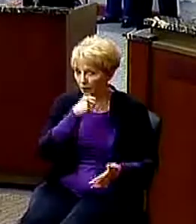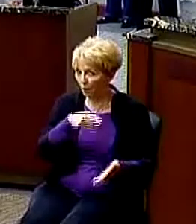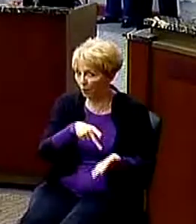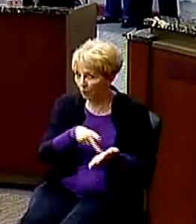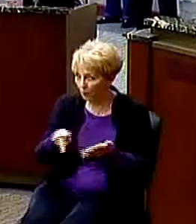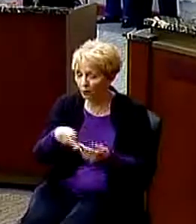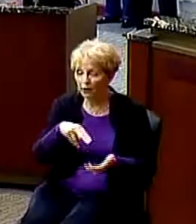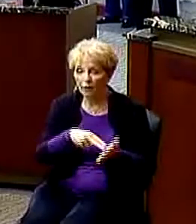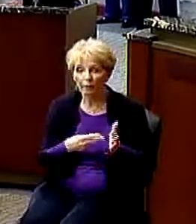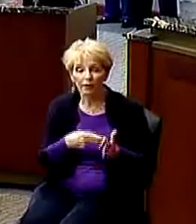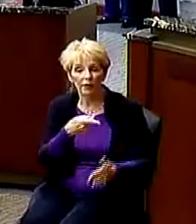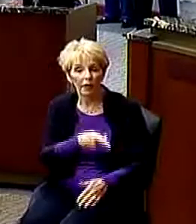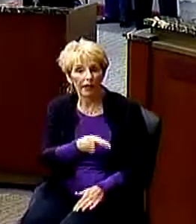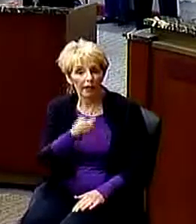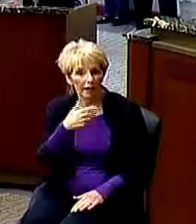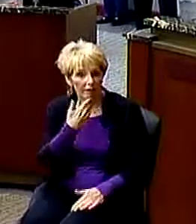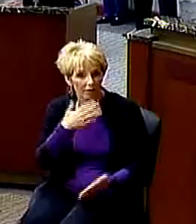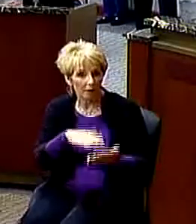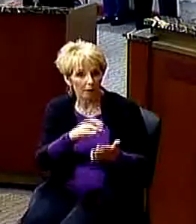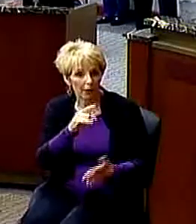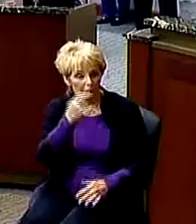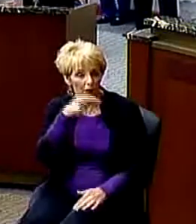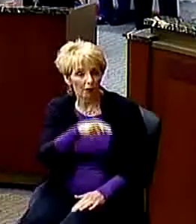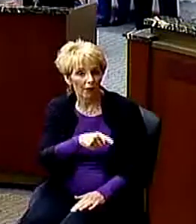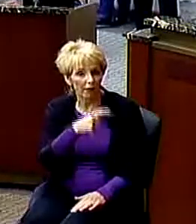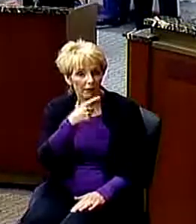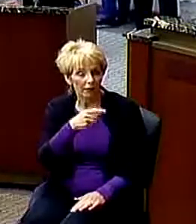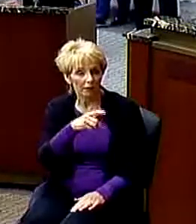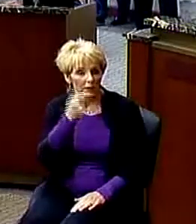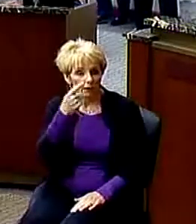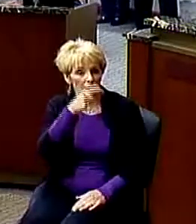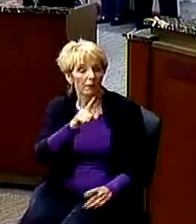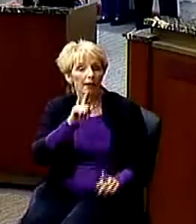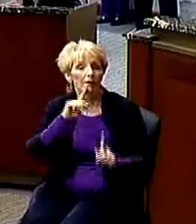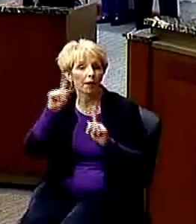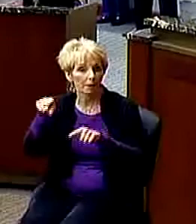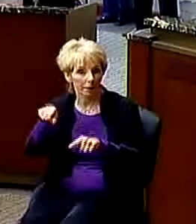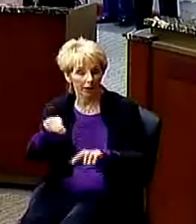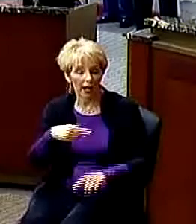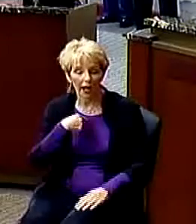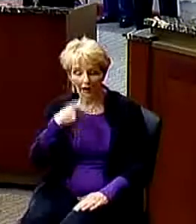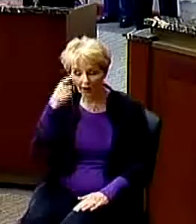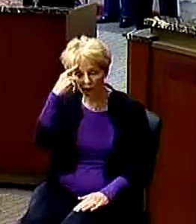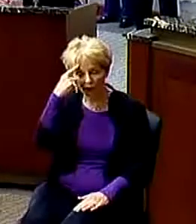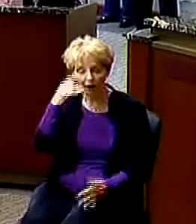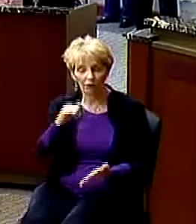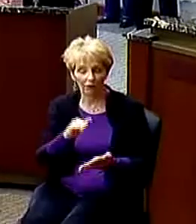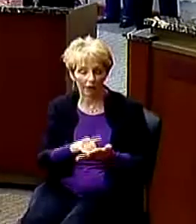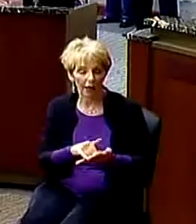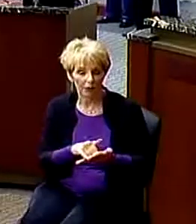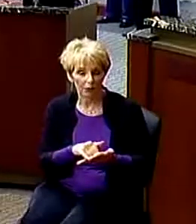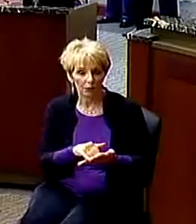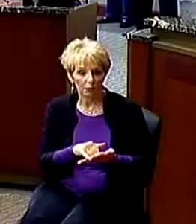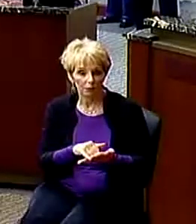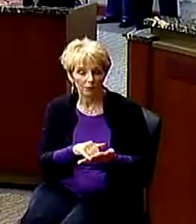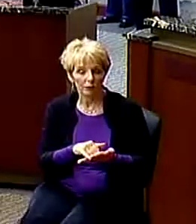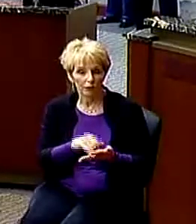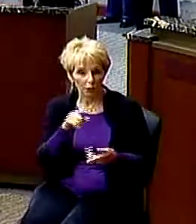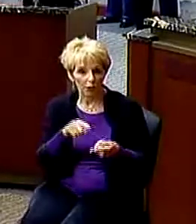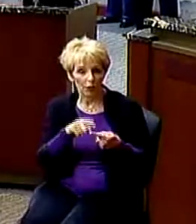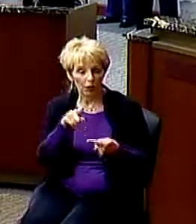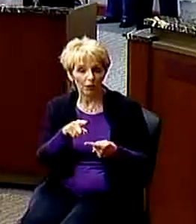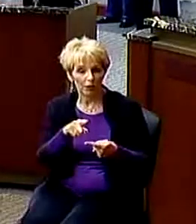you. That just means they got bad credit because they got turned in. I think that's where, when